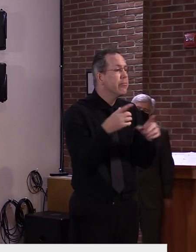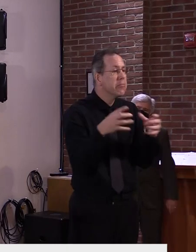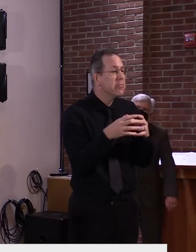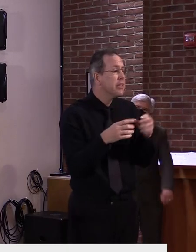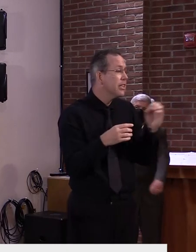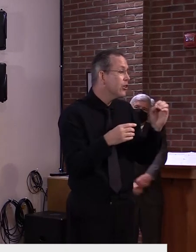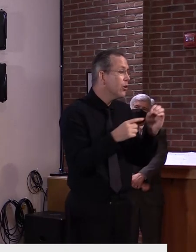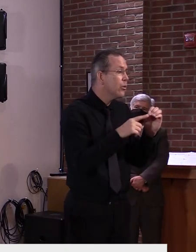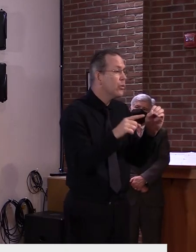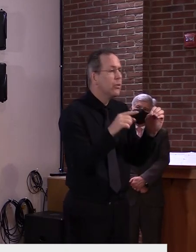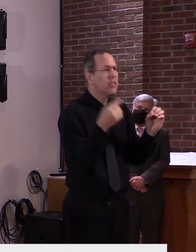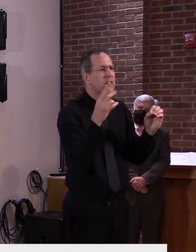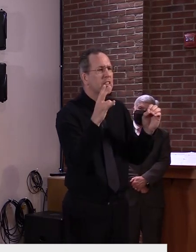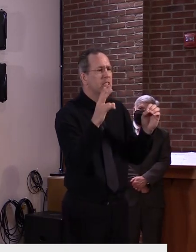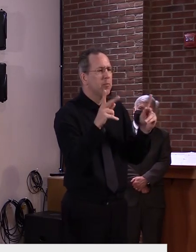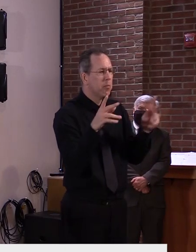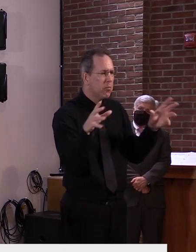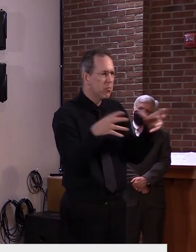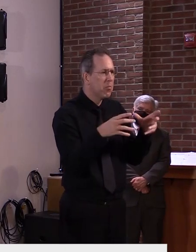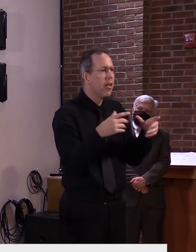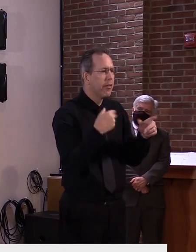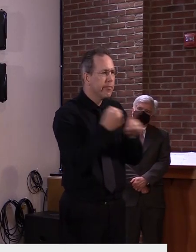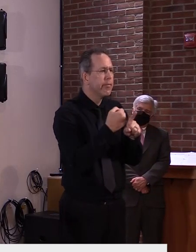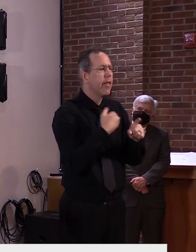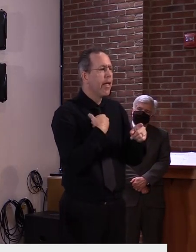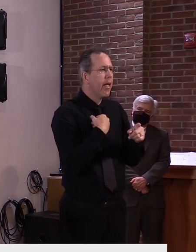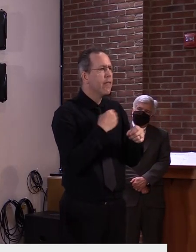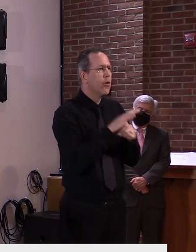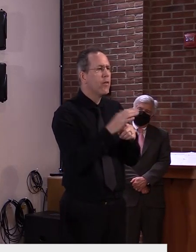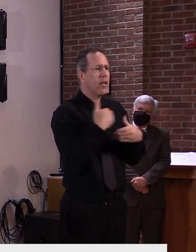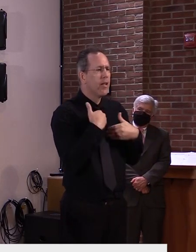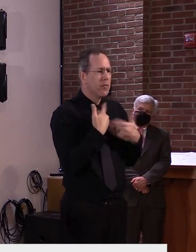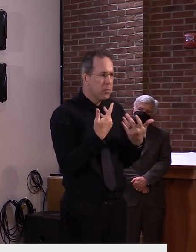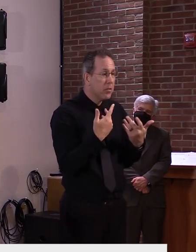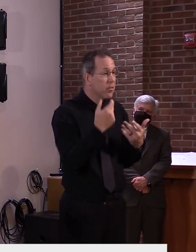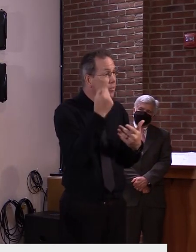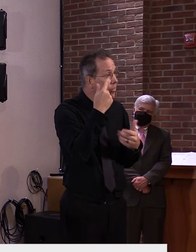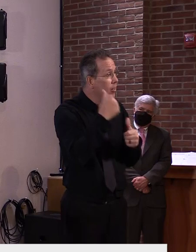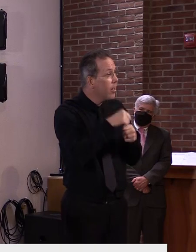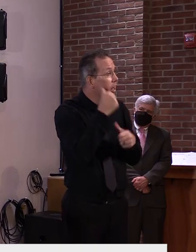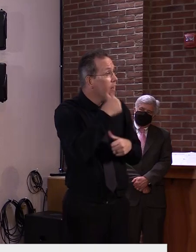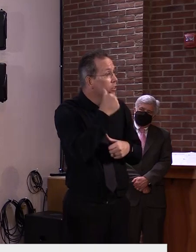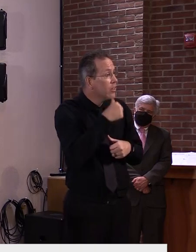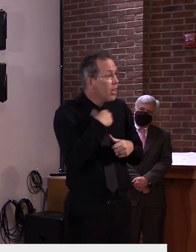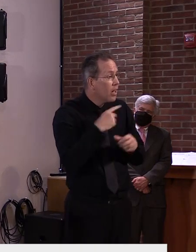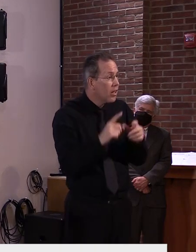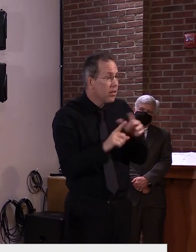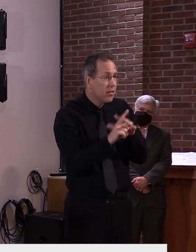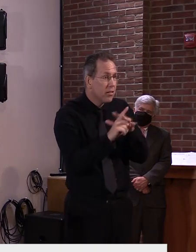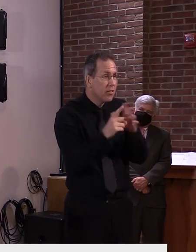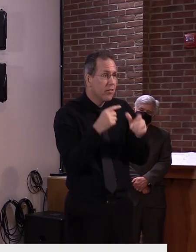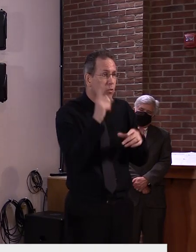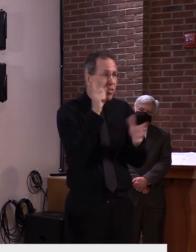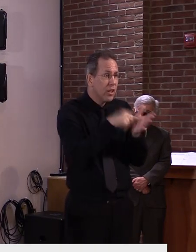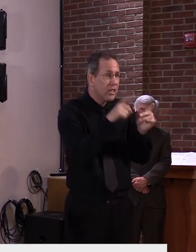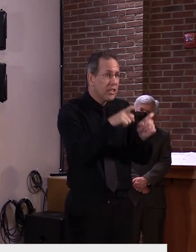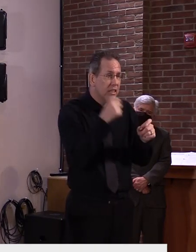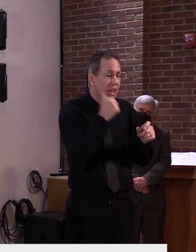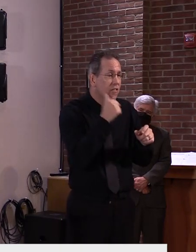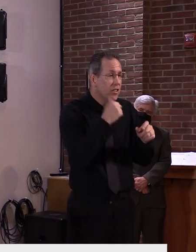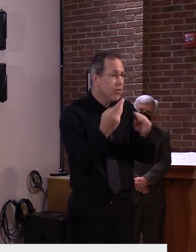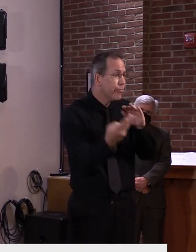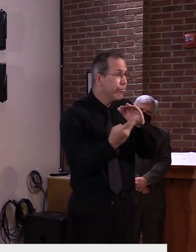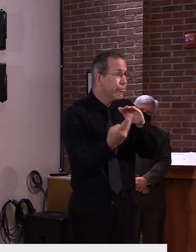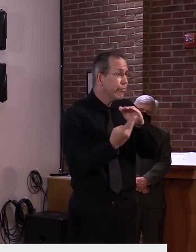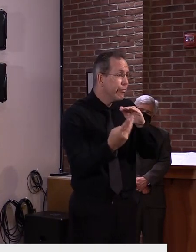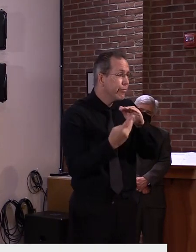range, but we're testing literally 1,000 plus specimens a day across all of our different platforms.